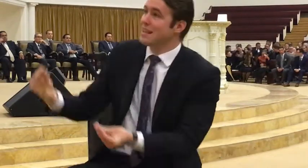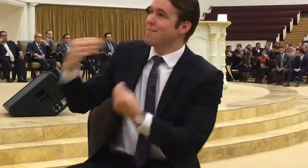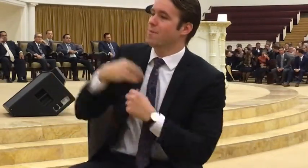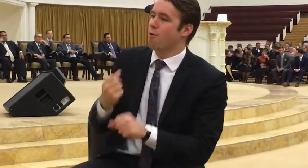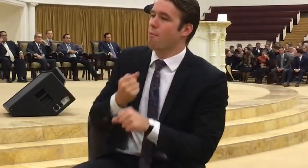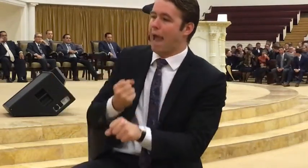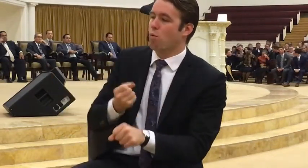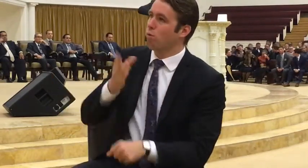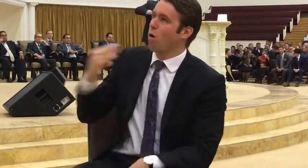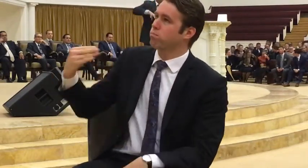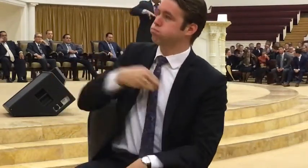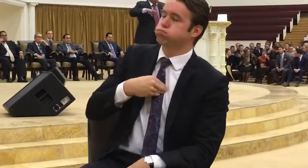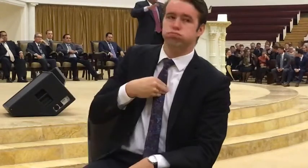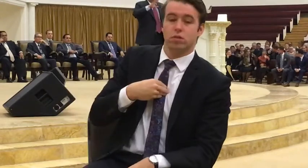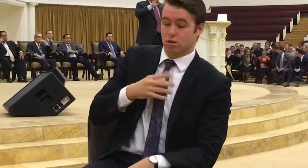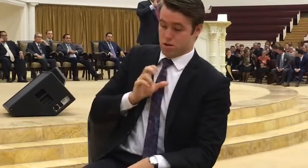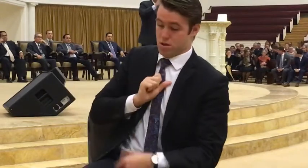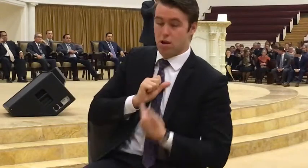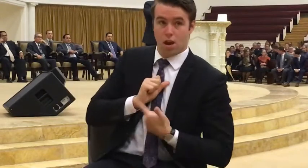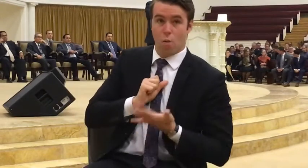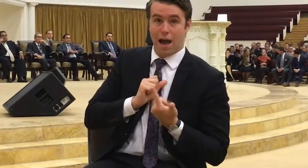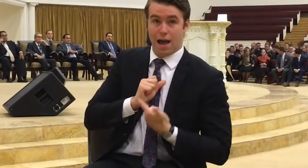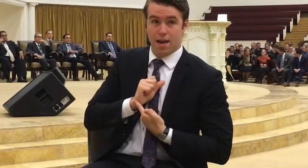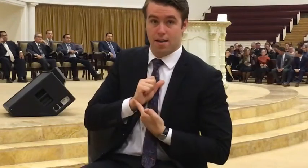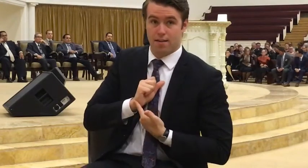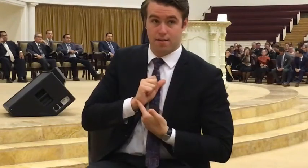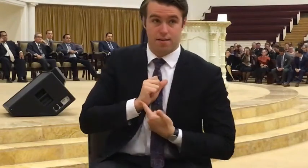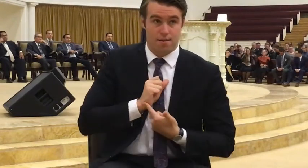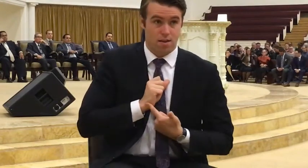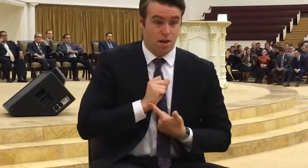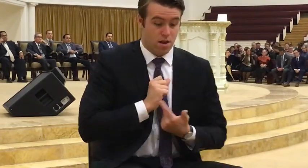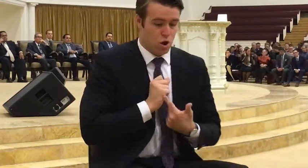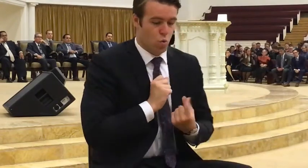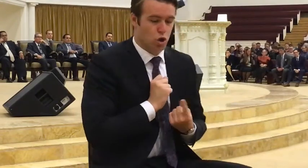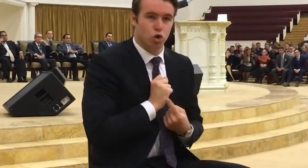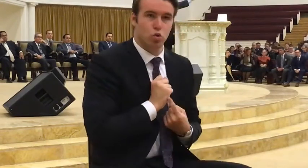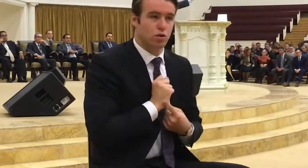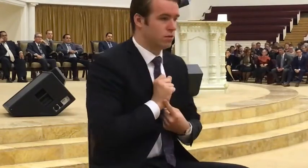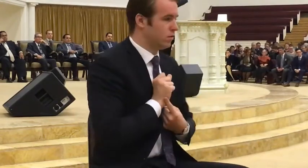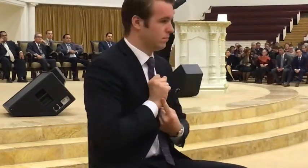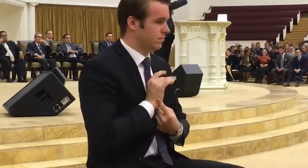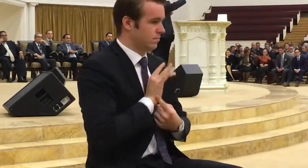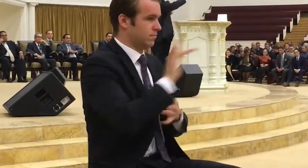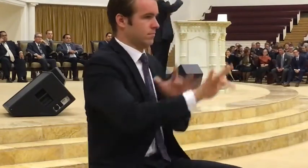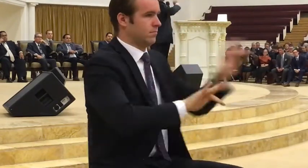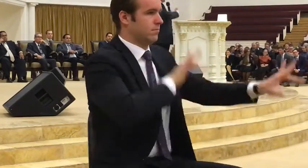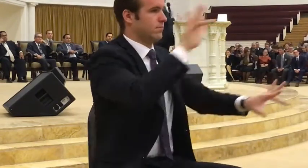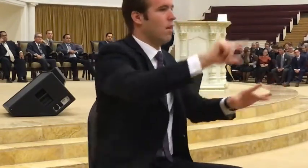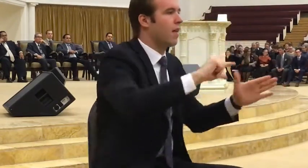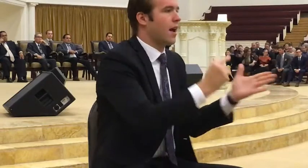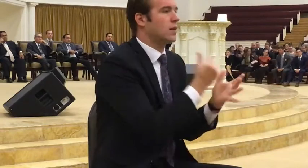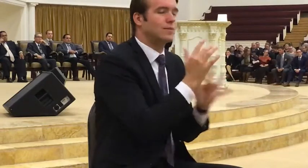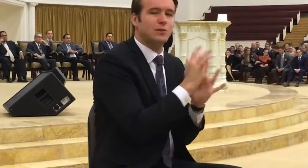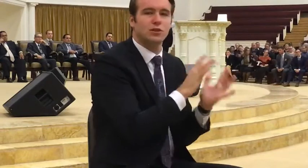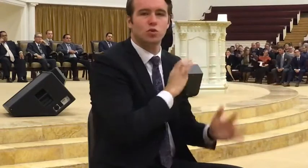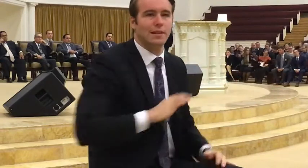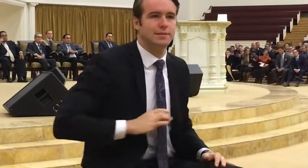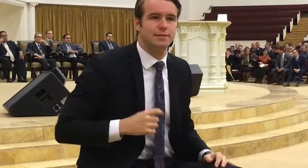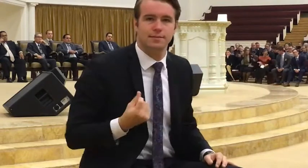put in so that we can serve our community. Gospel of Jesus Christ.